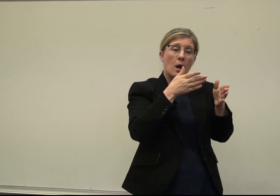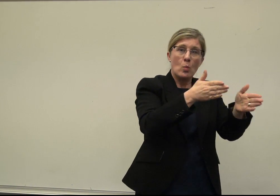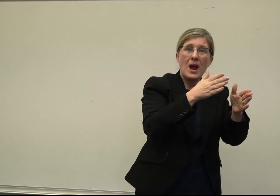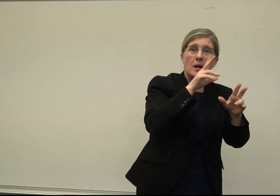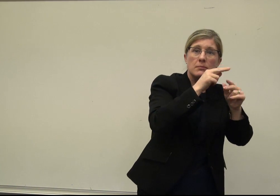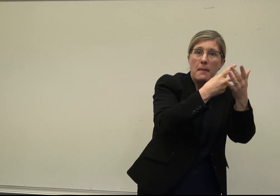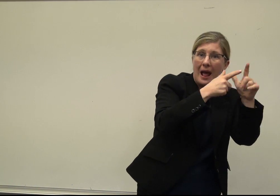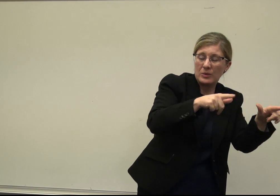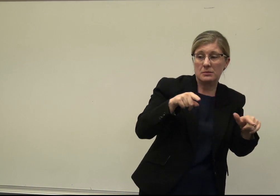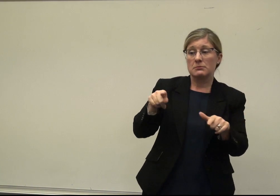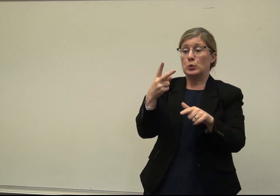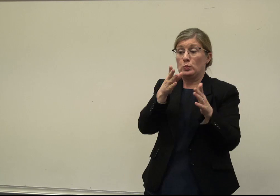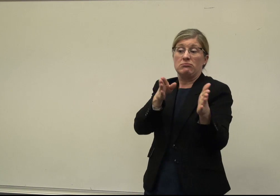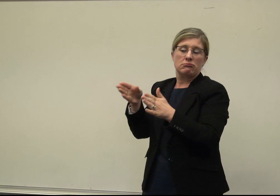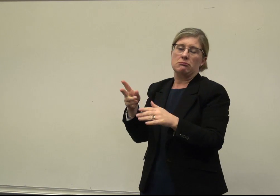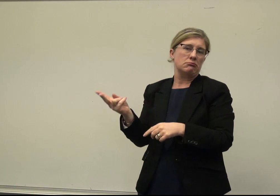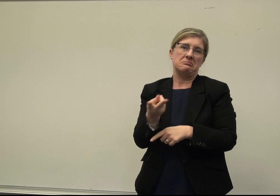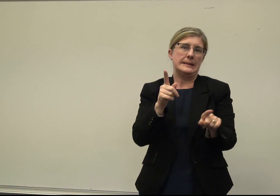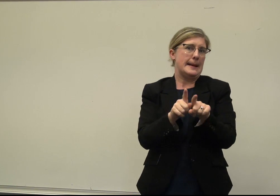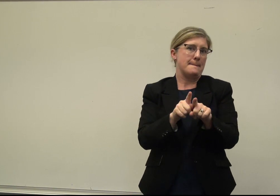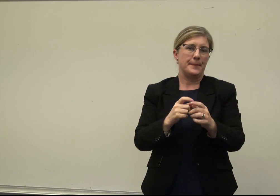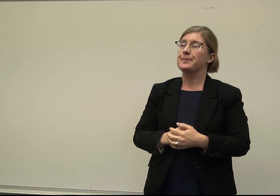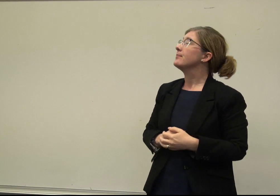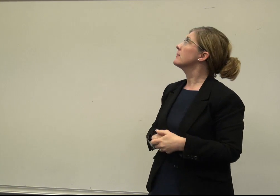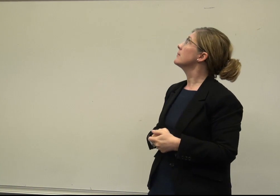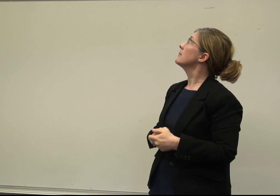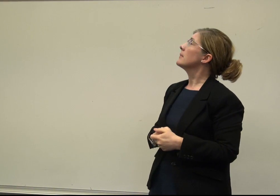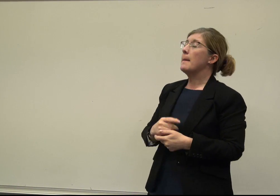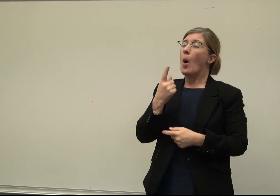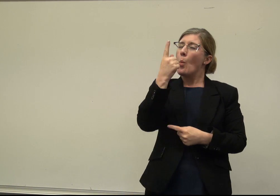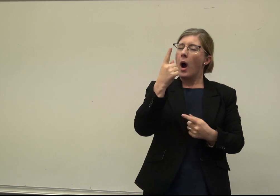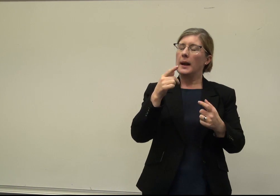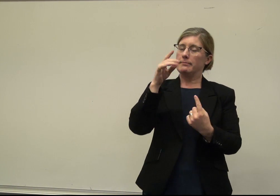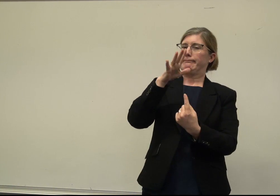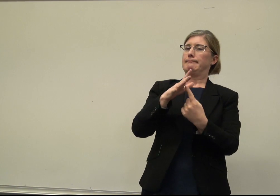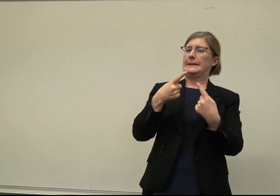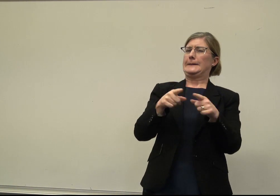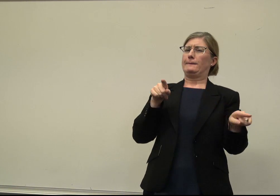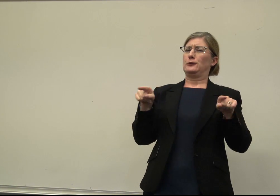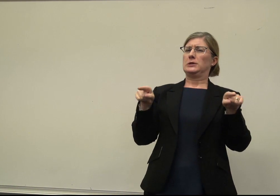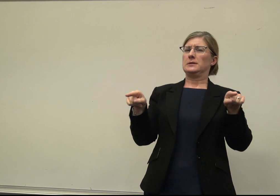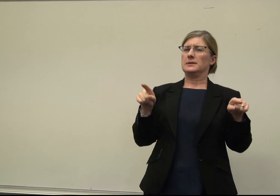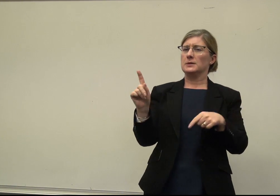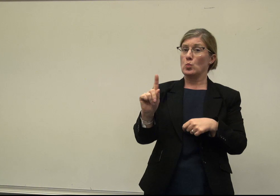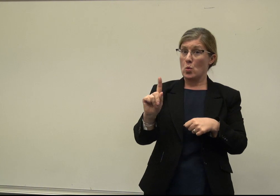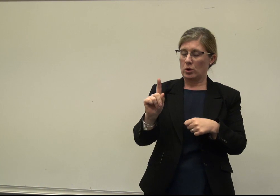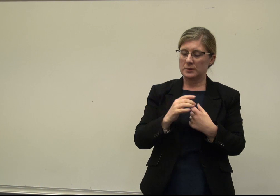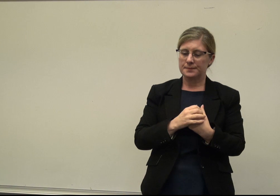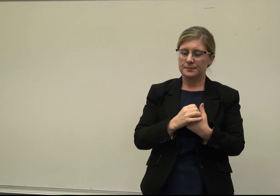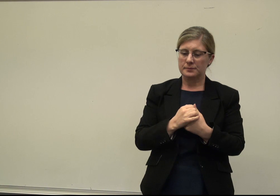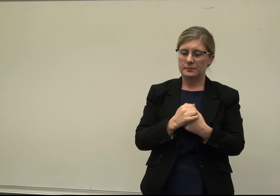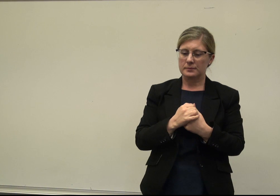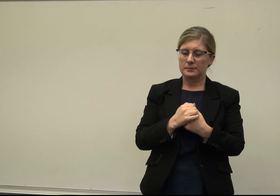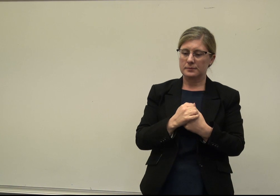There is one crucial difference between bimodal bilingualism and unimodal bilingualism. And